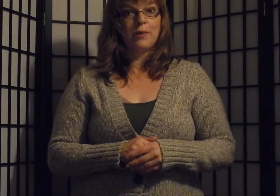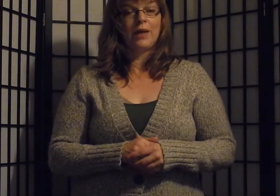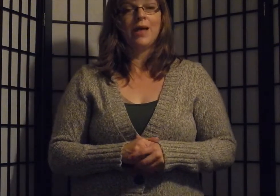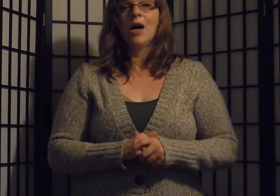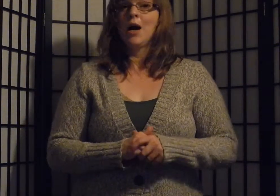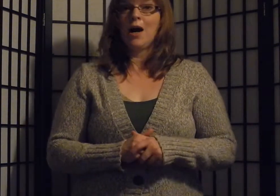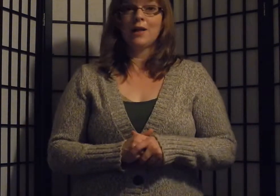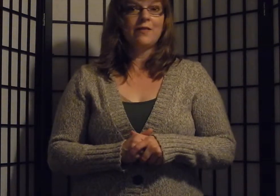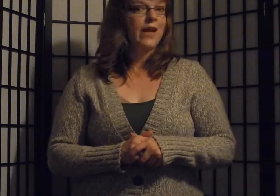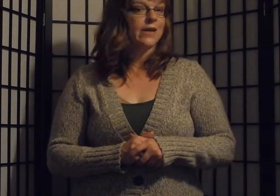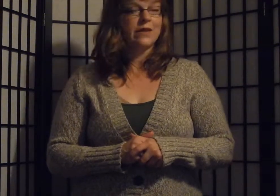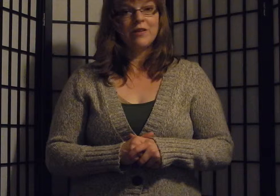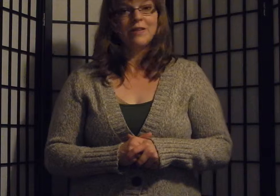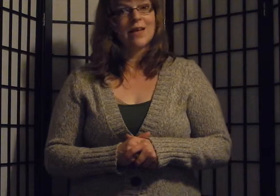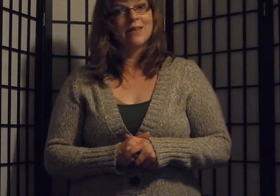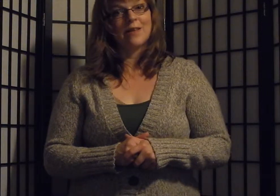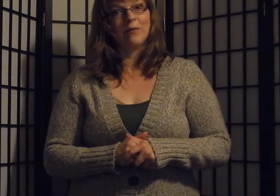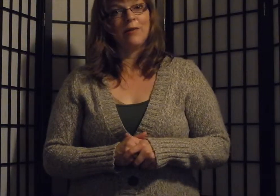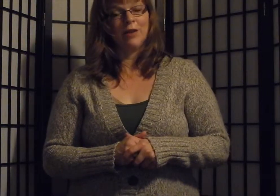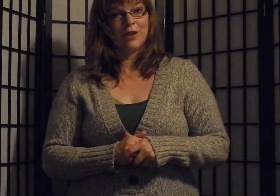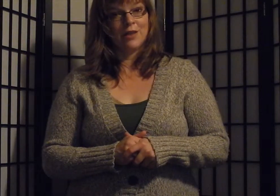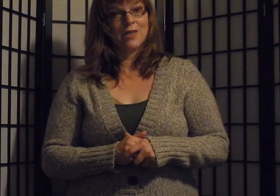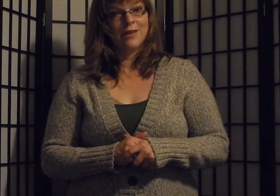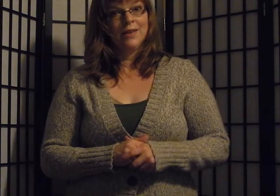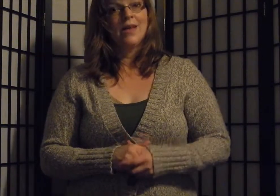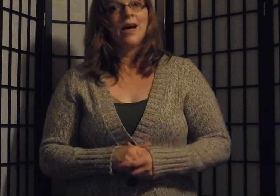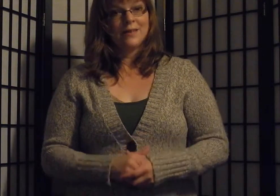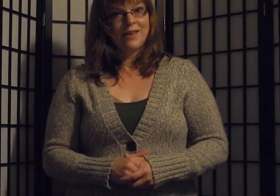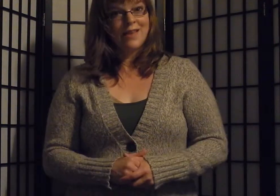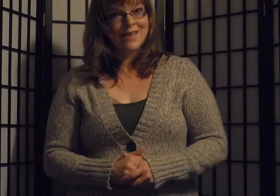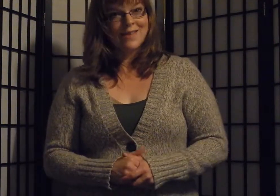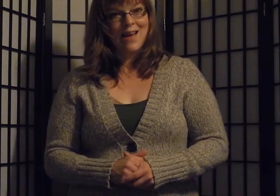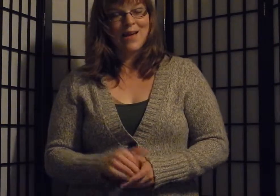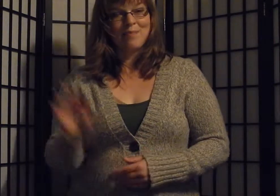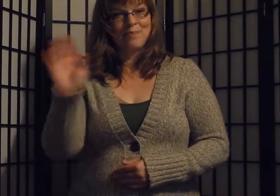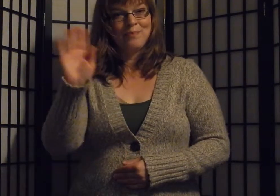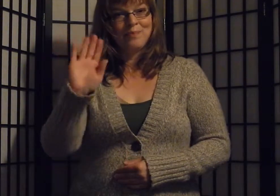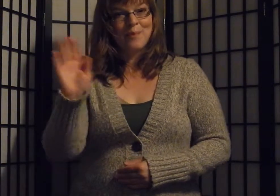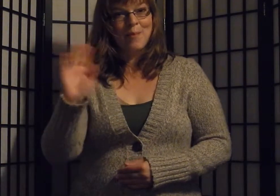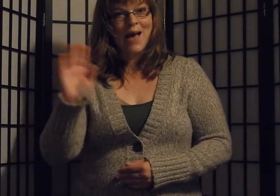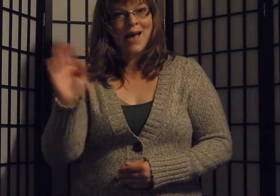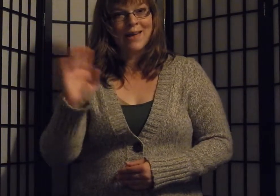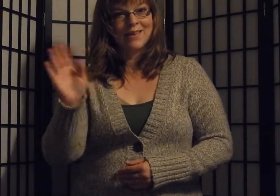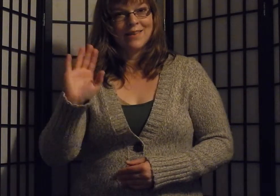me all of the activity signs that we've learned. I'll see you next time. Bye-bye.